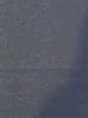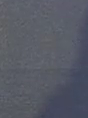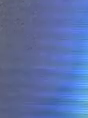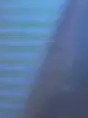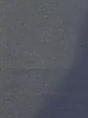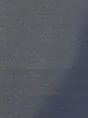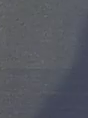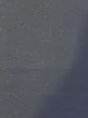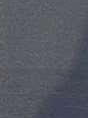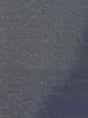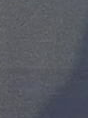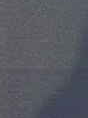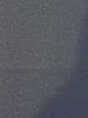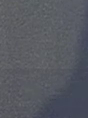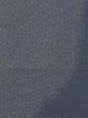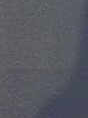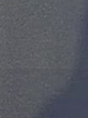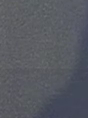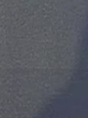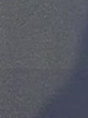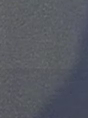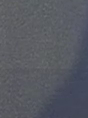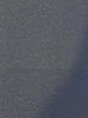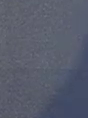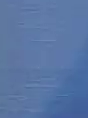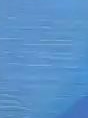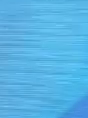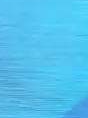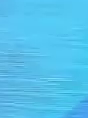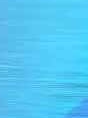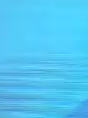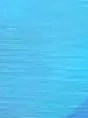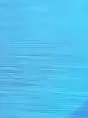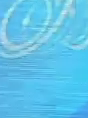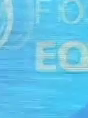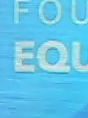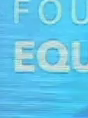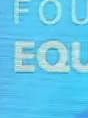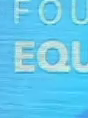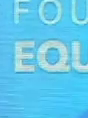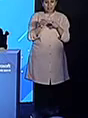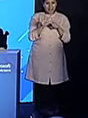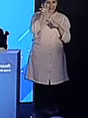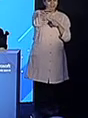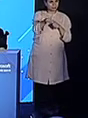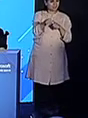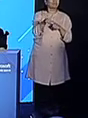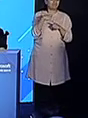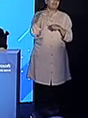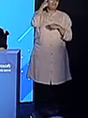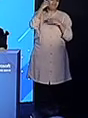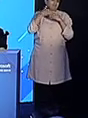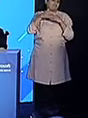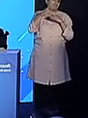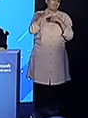see that sensitivity as far as disabled persons' rights are concerned, we are not lagging behind. So I would like